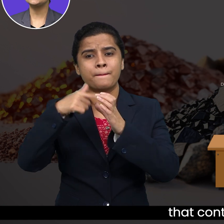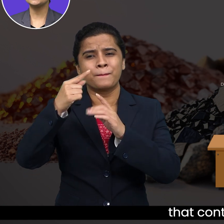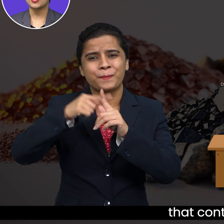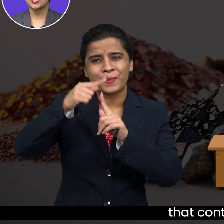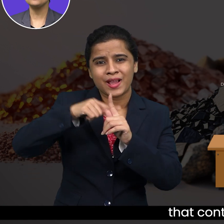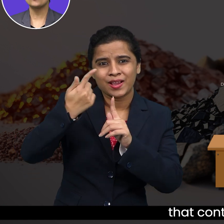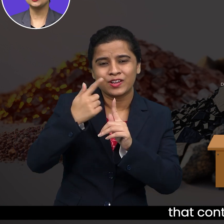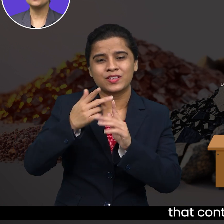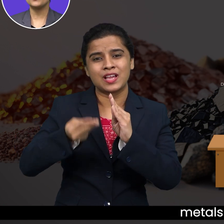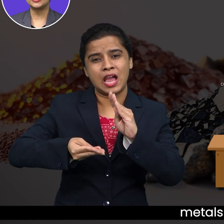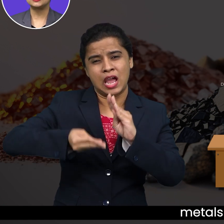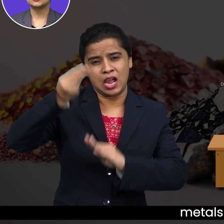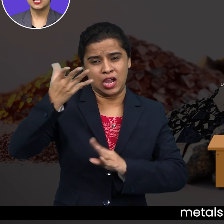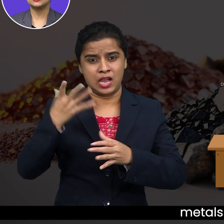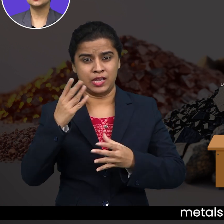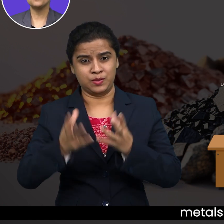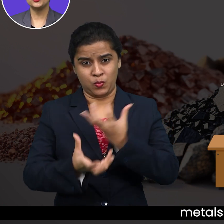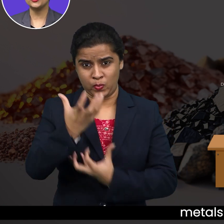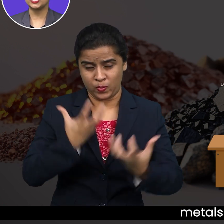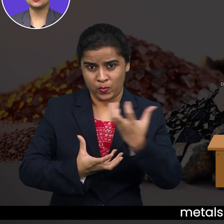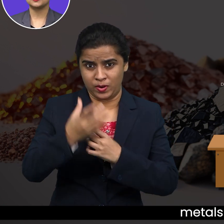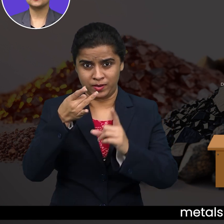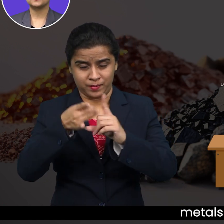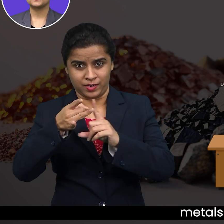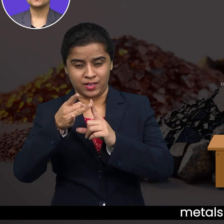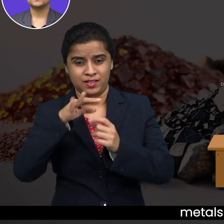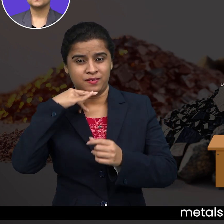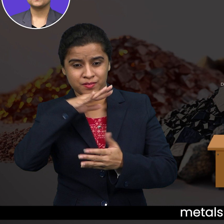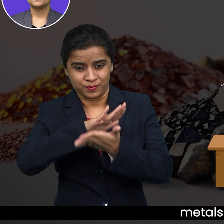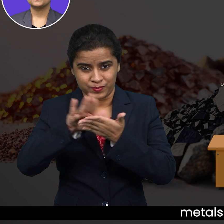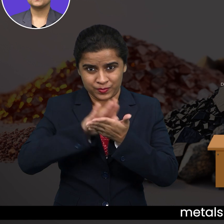that contain high boiling metals as impurities.